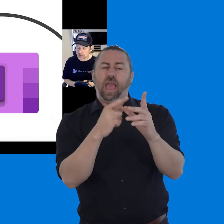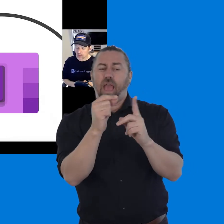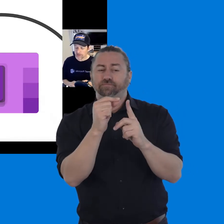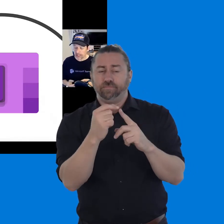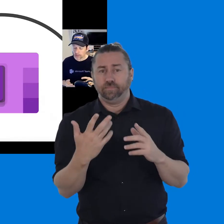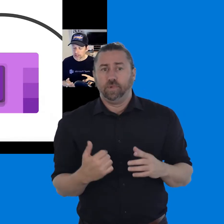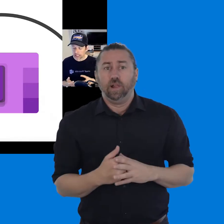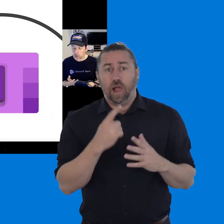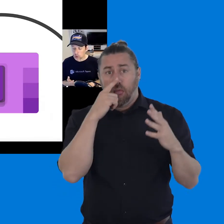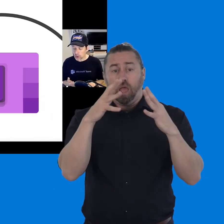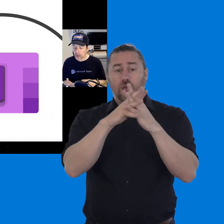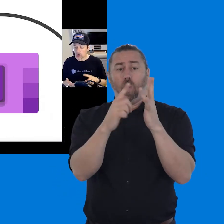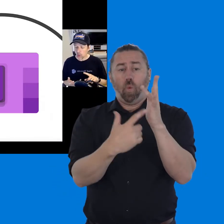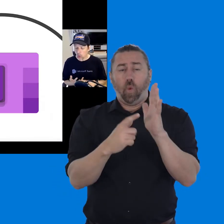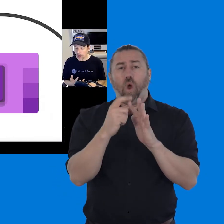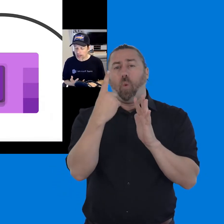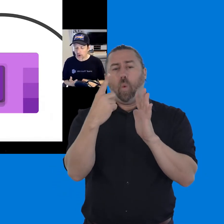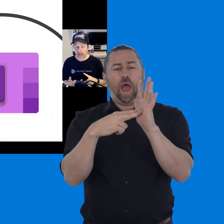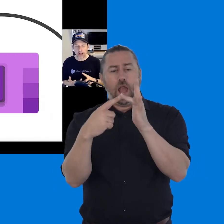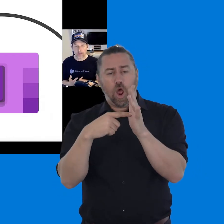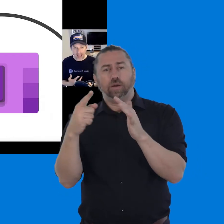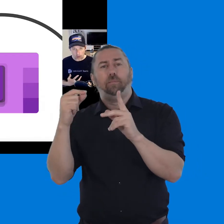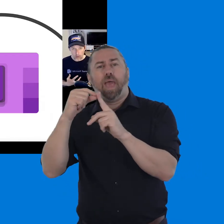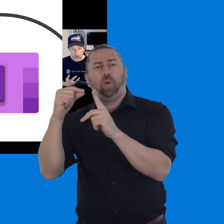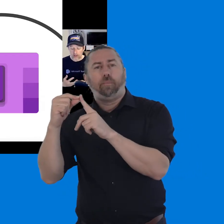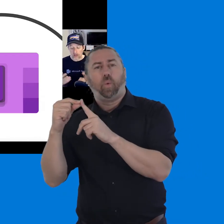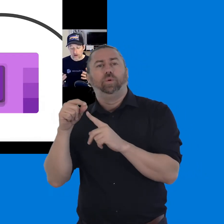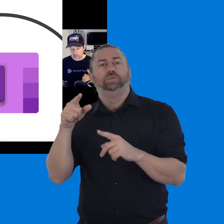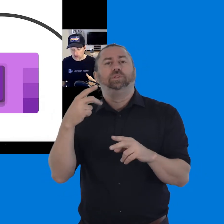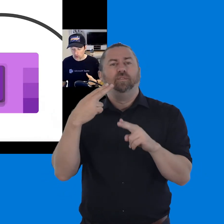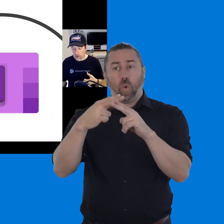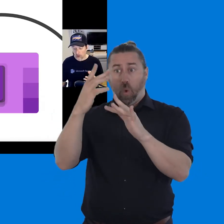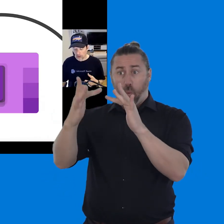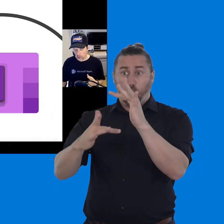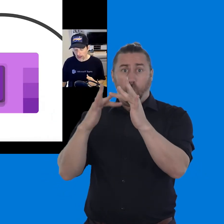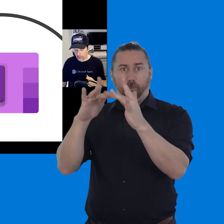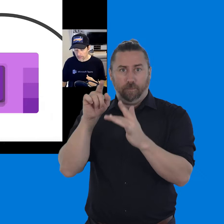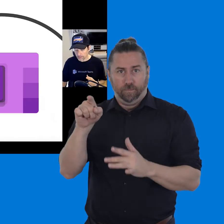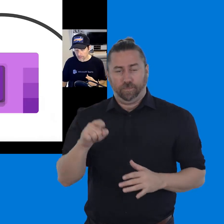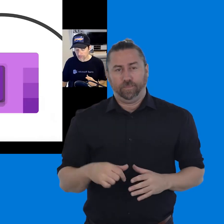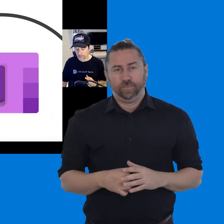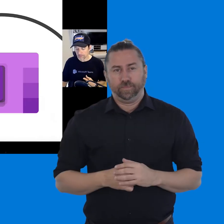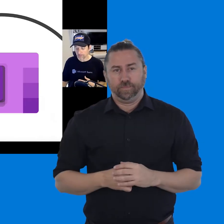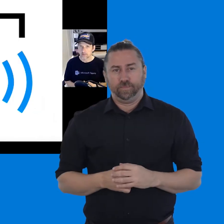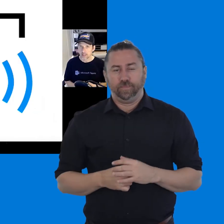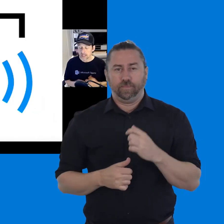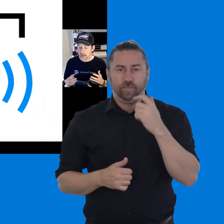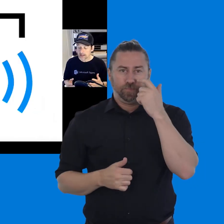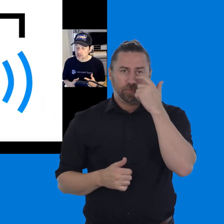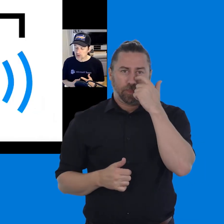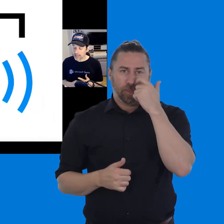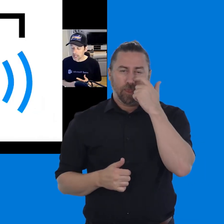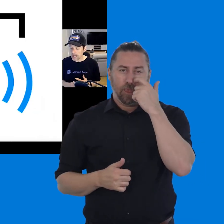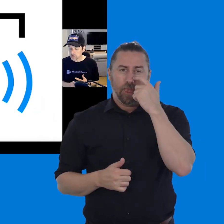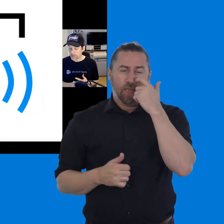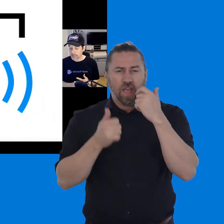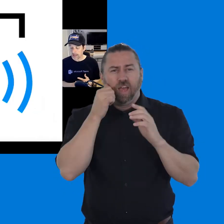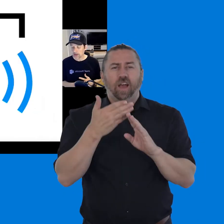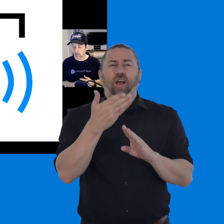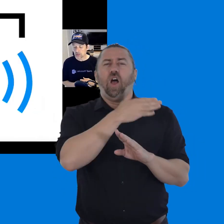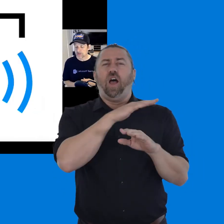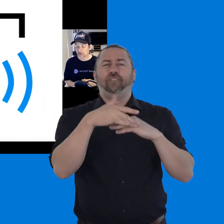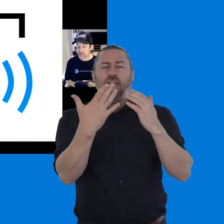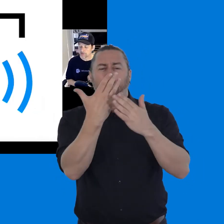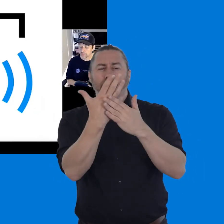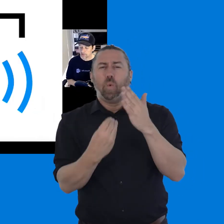And it's also available in Word, OneNote, and PowerPoint for the web. Now, as we saw in our last